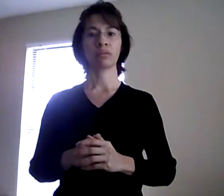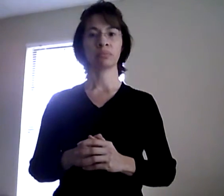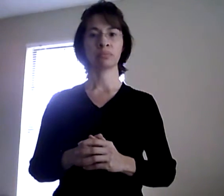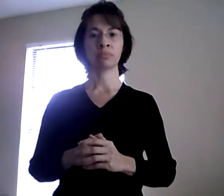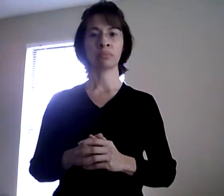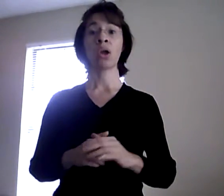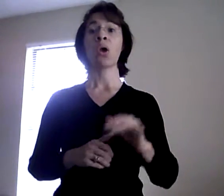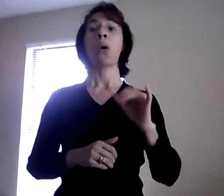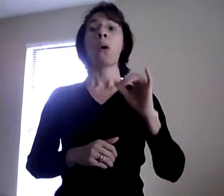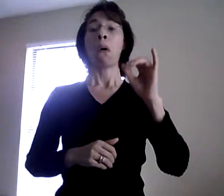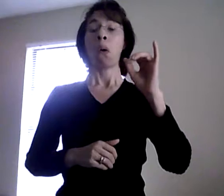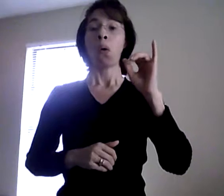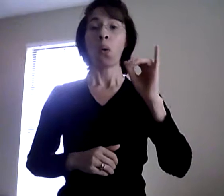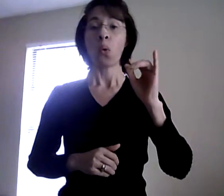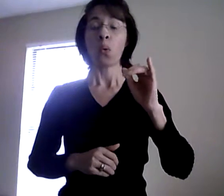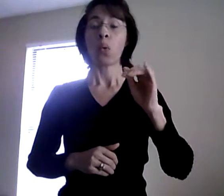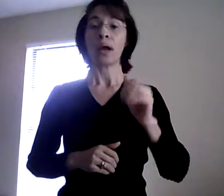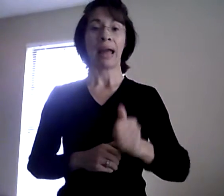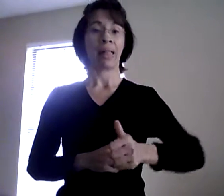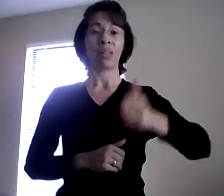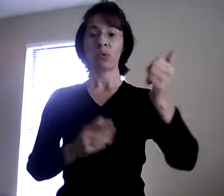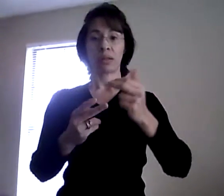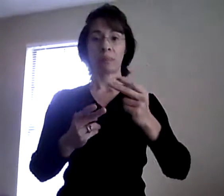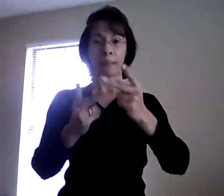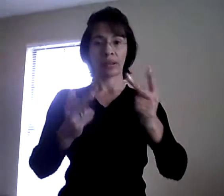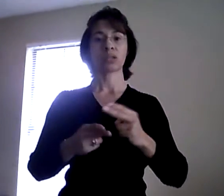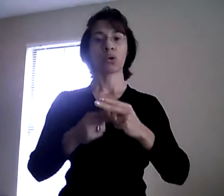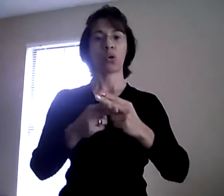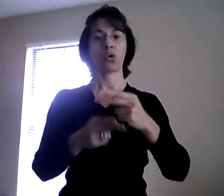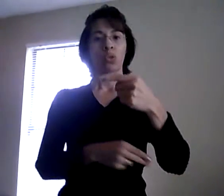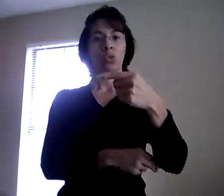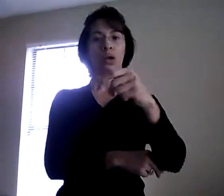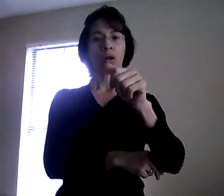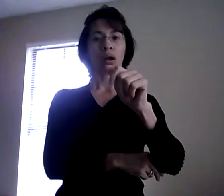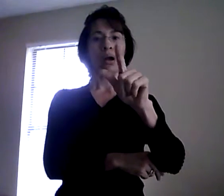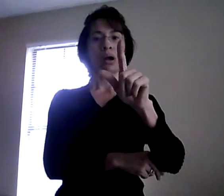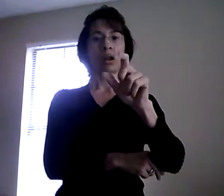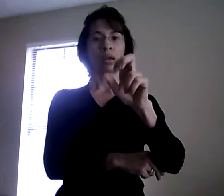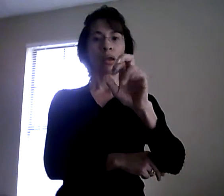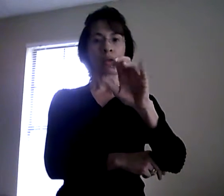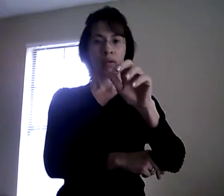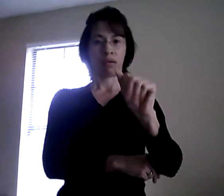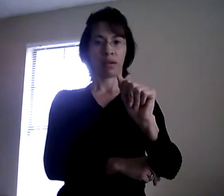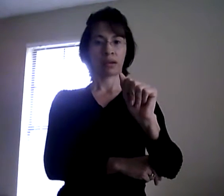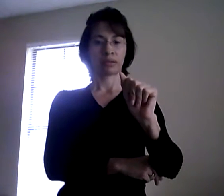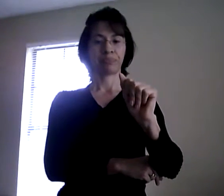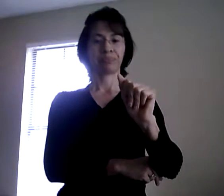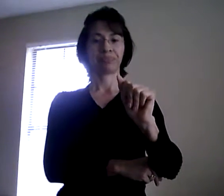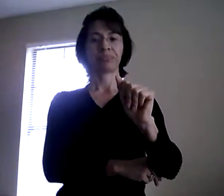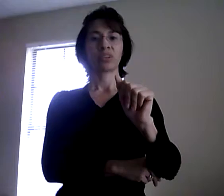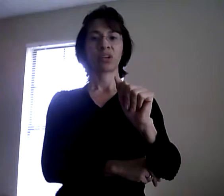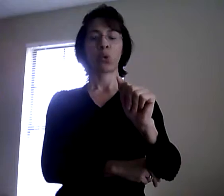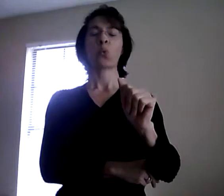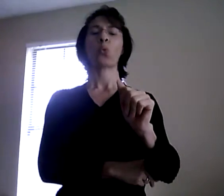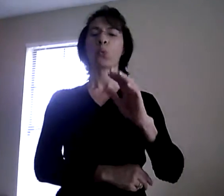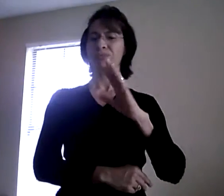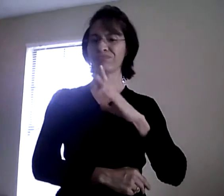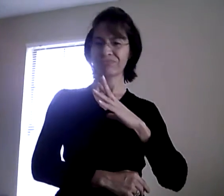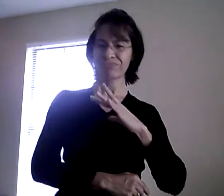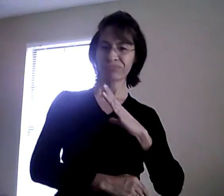Oh, and there's another place called the Galleria, which has an ice skating rink inside. And that's always